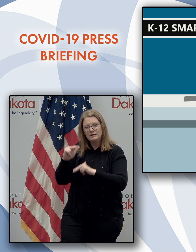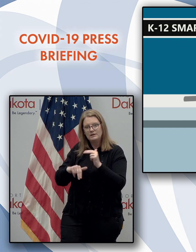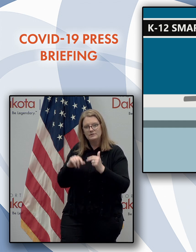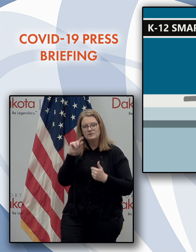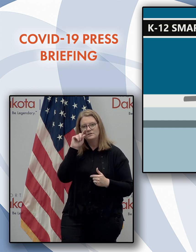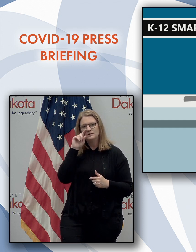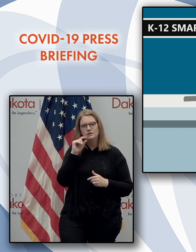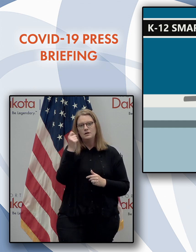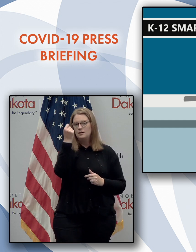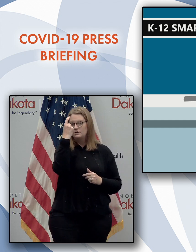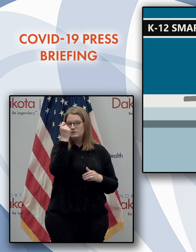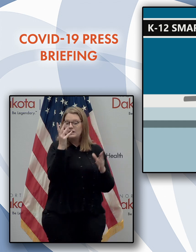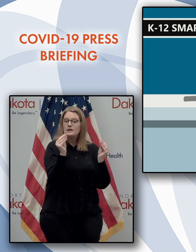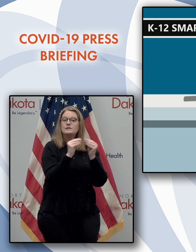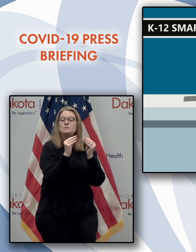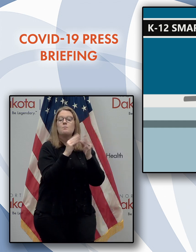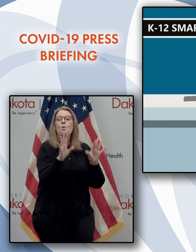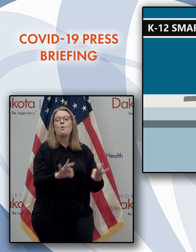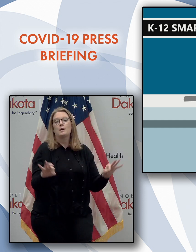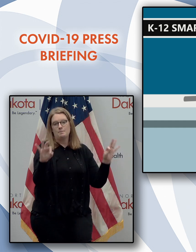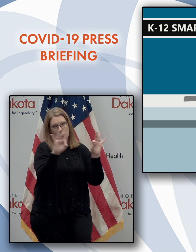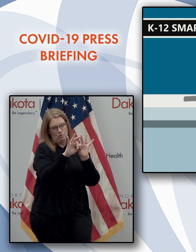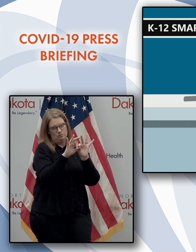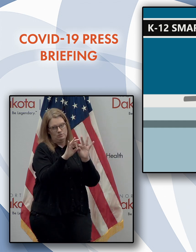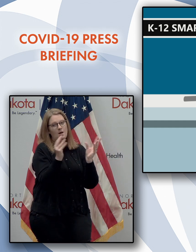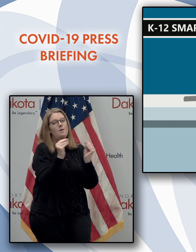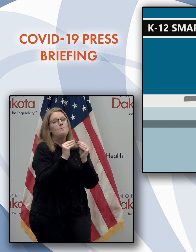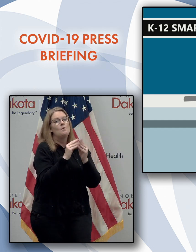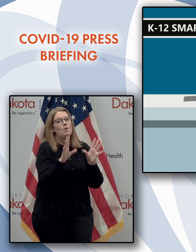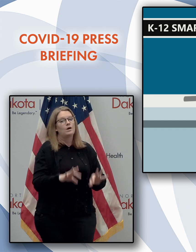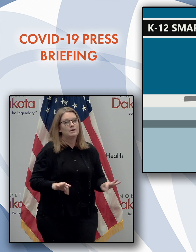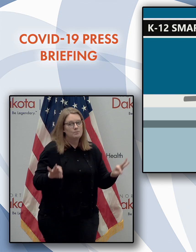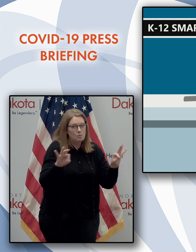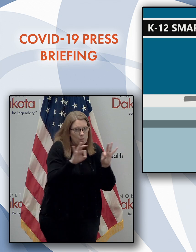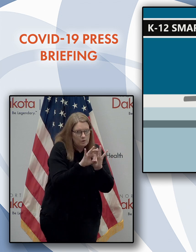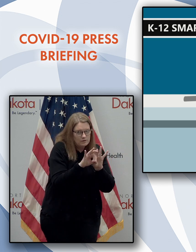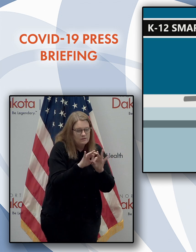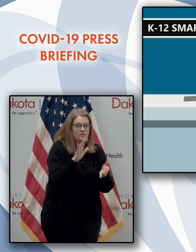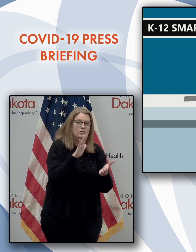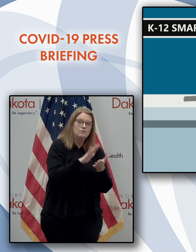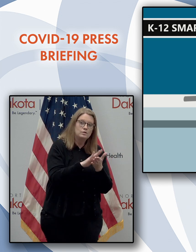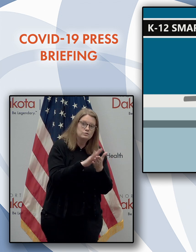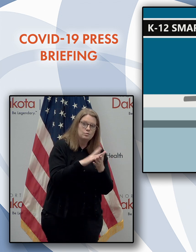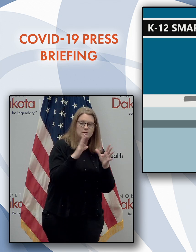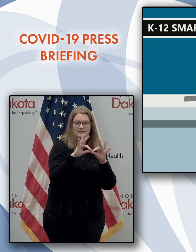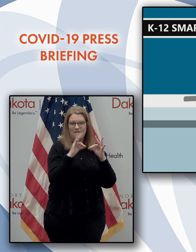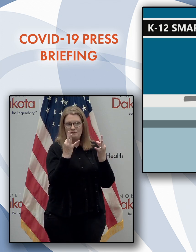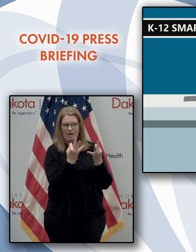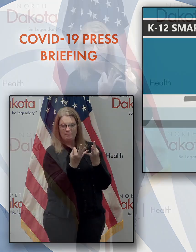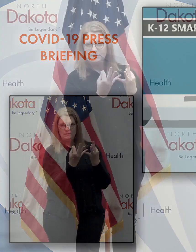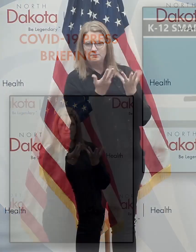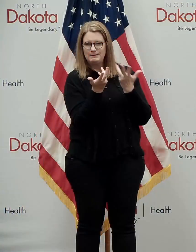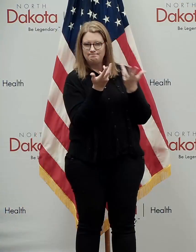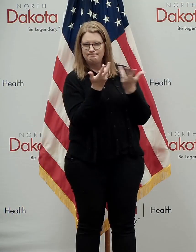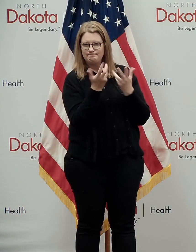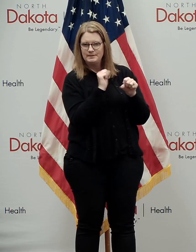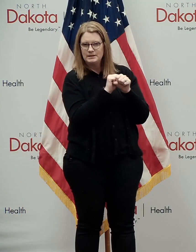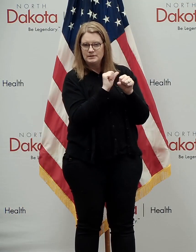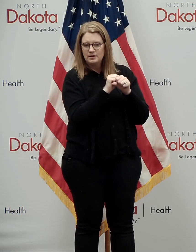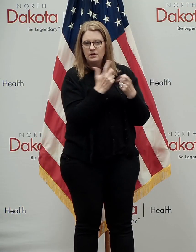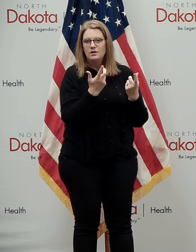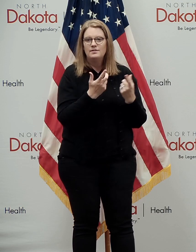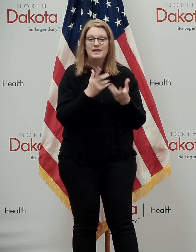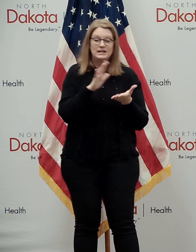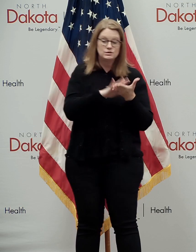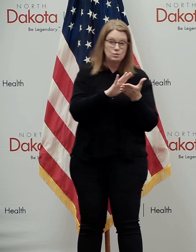is more important than ever before for schools and families to be working together. The school-to-home connection